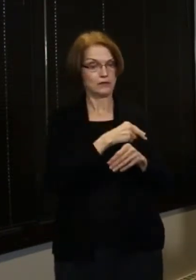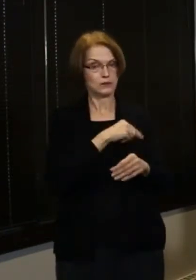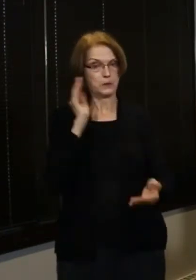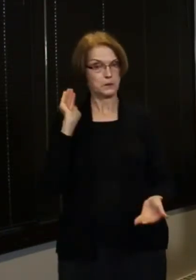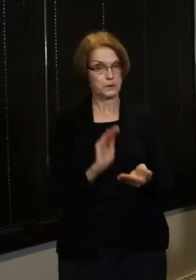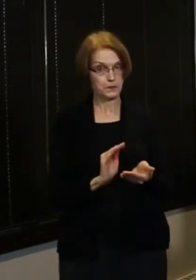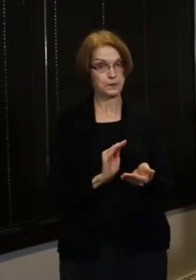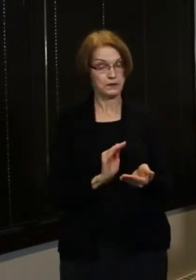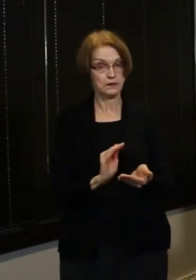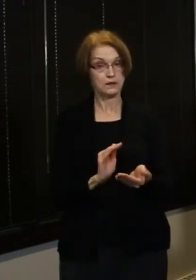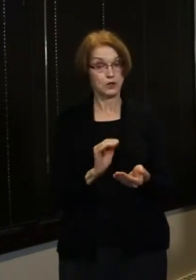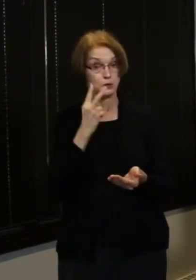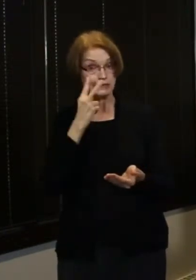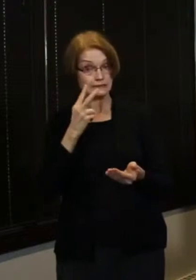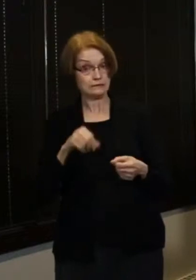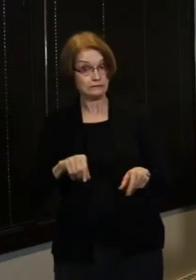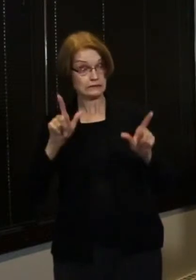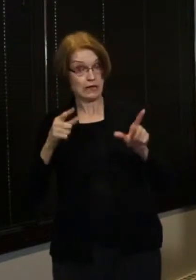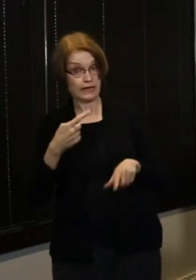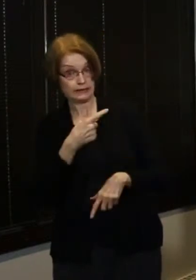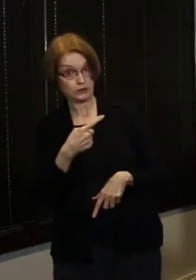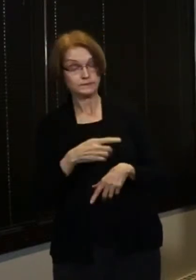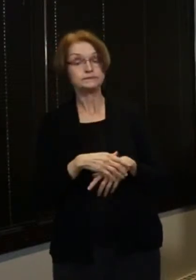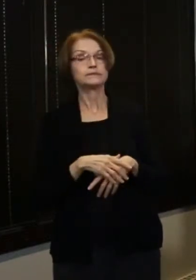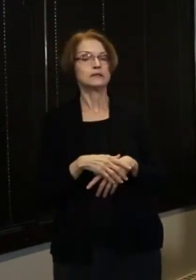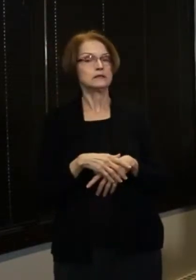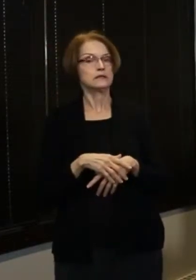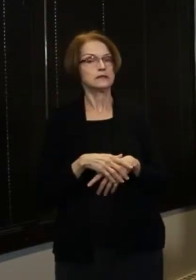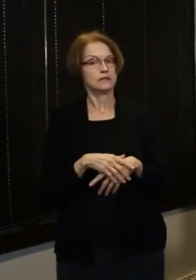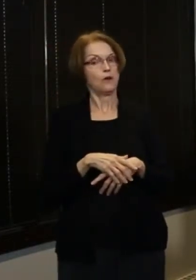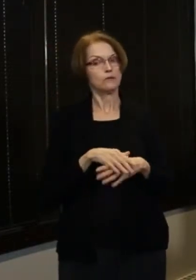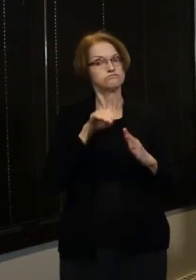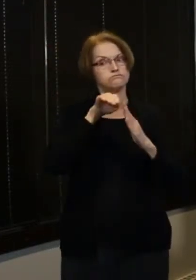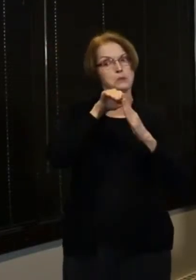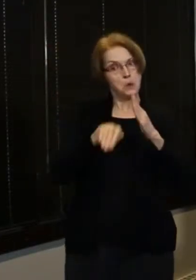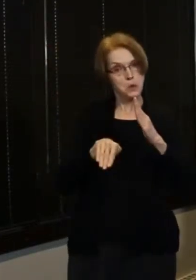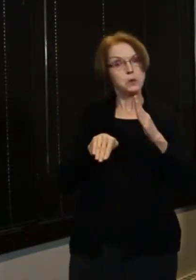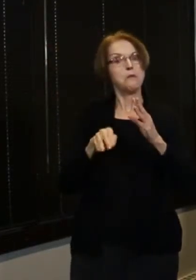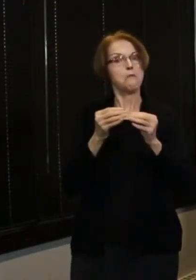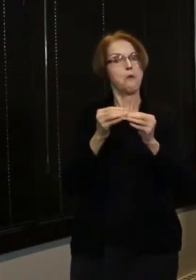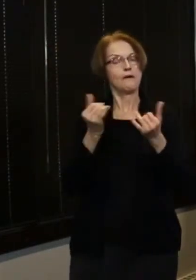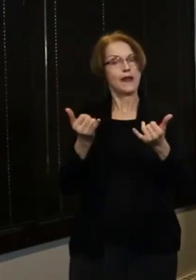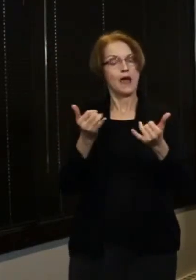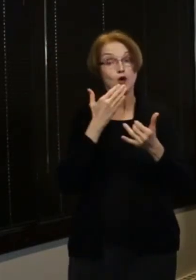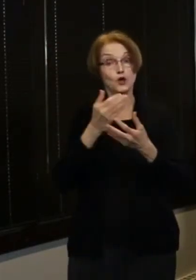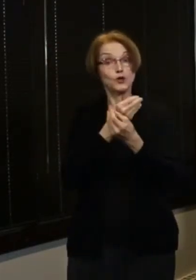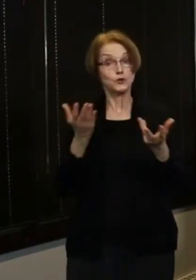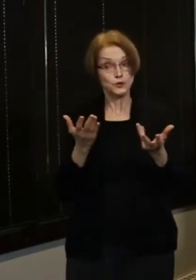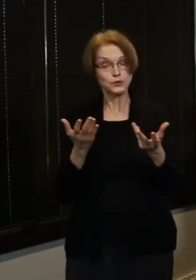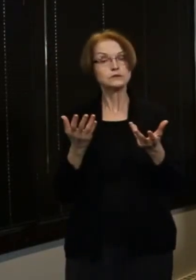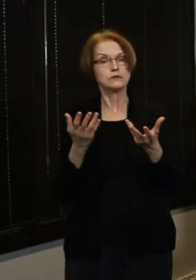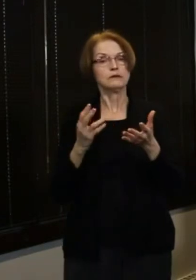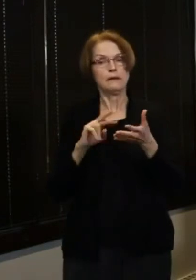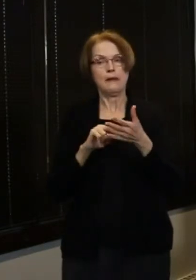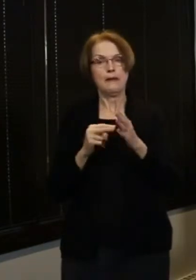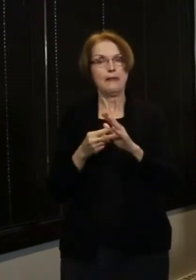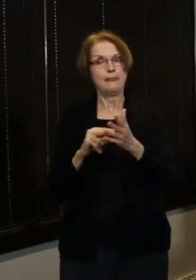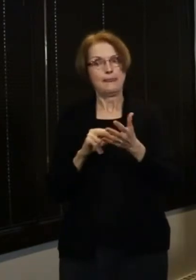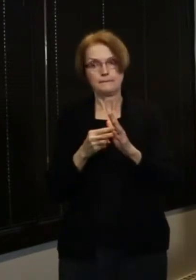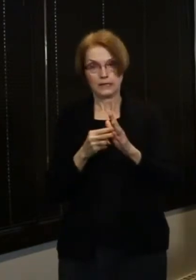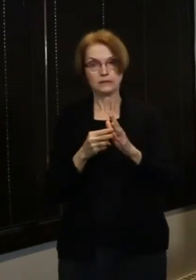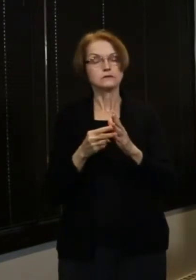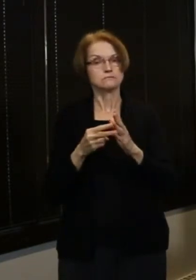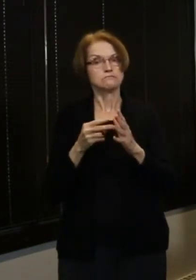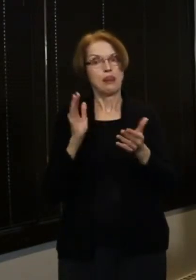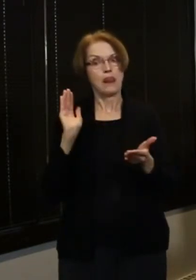as you can see here, it is at a sharper angle coming down now, which is good news. That means we're decelerating at a faster